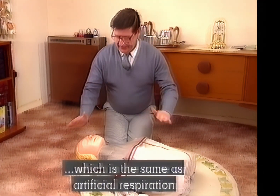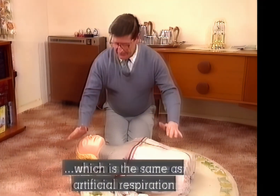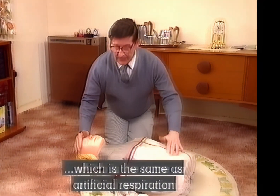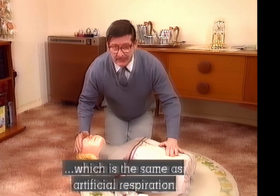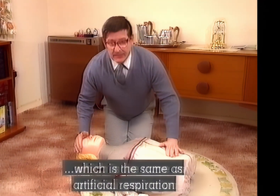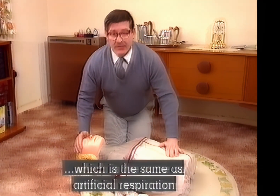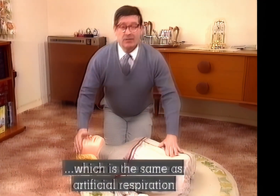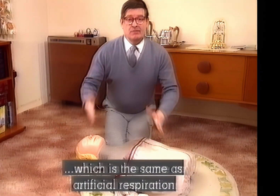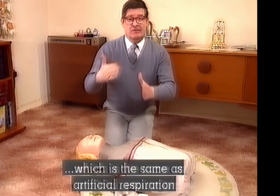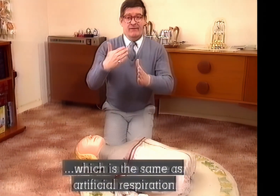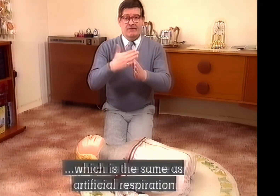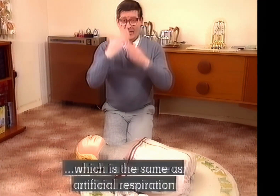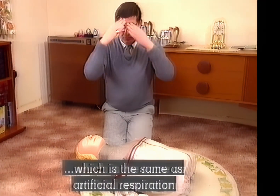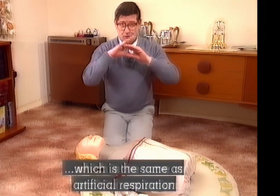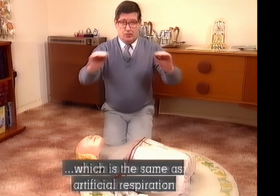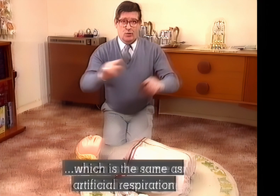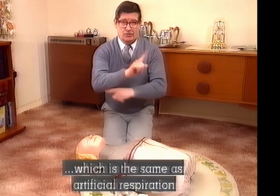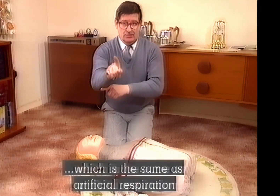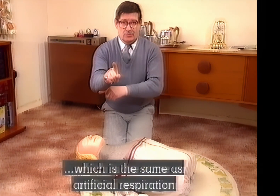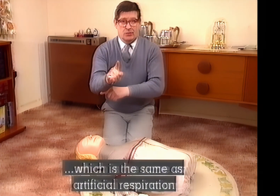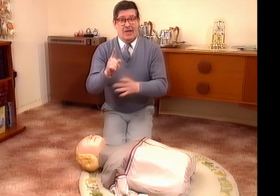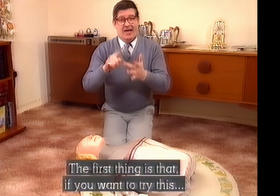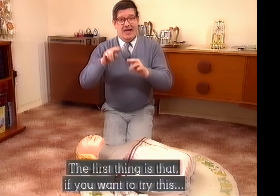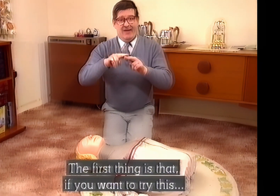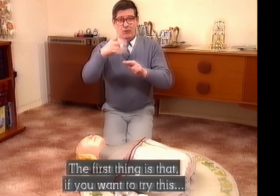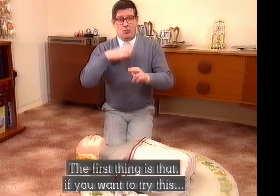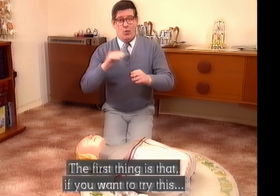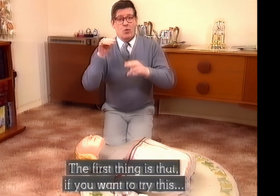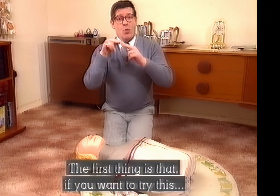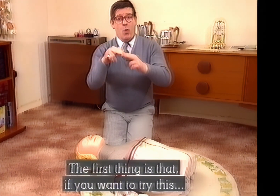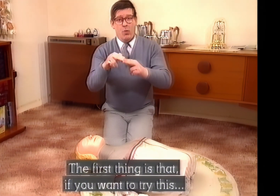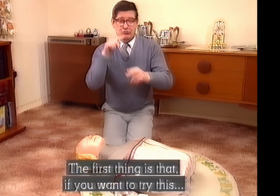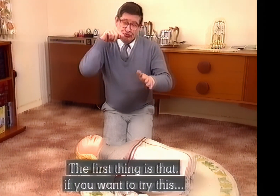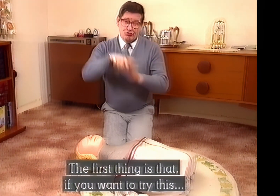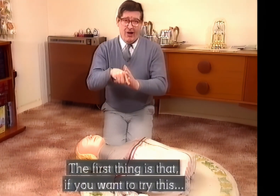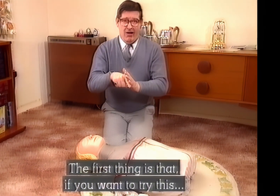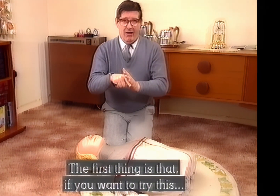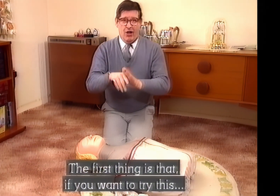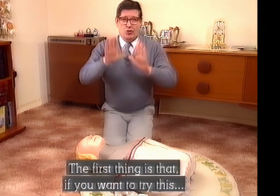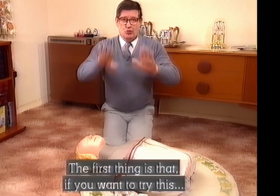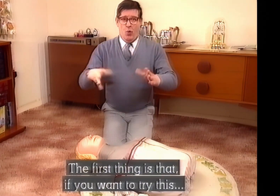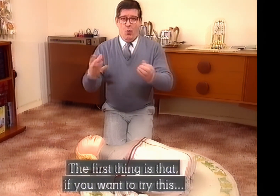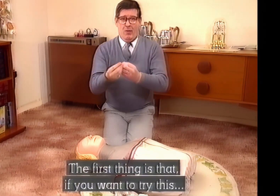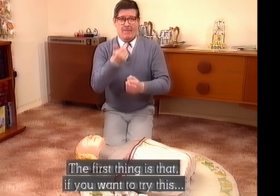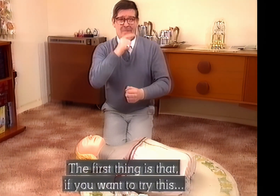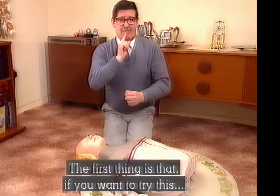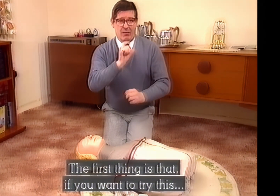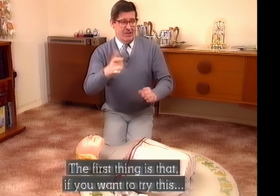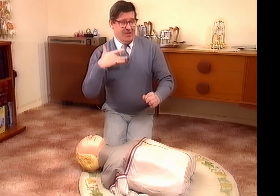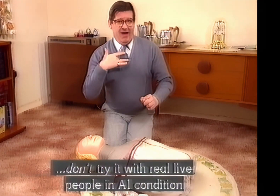as artificial respiration. The first thing I must tell you is that if you want to have a go at this at home, don't